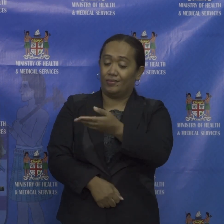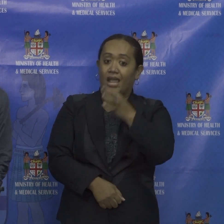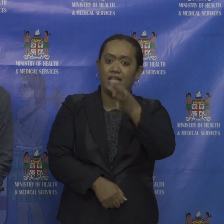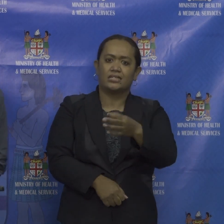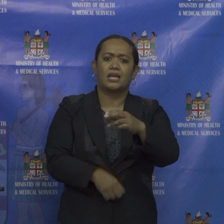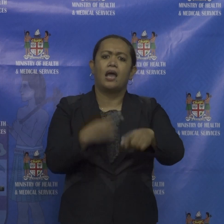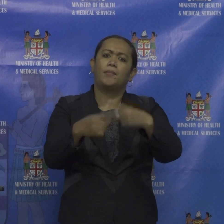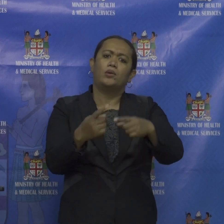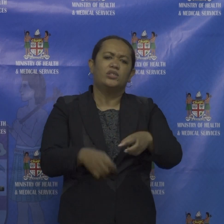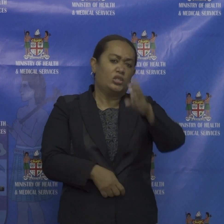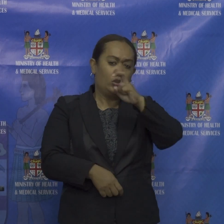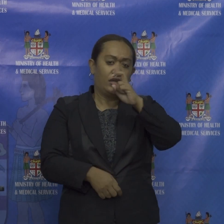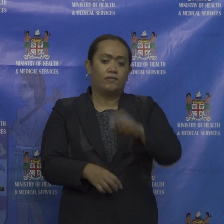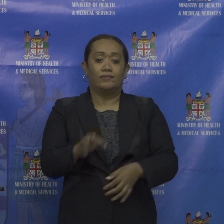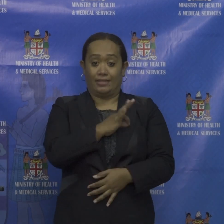you have in place for staff.